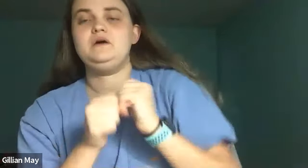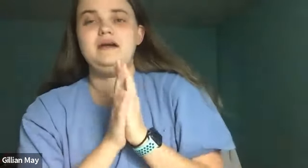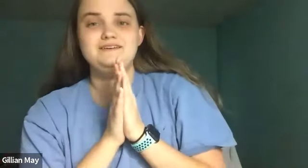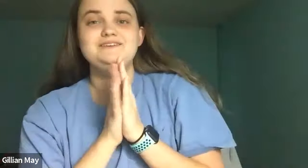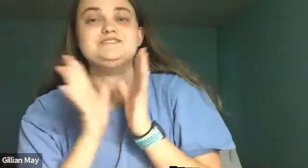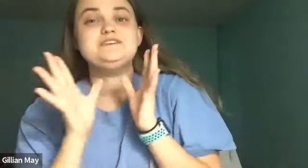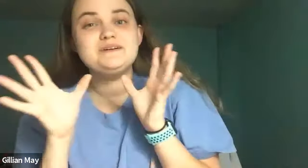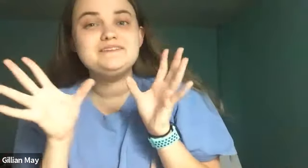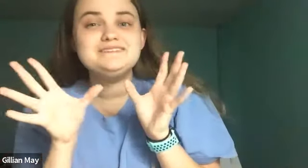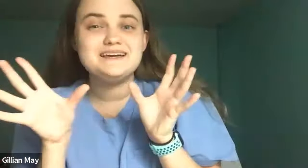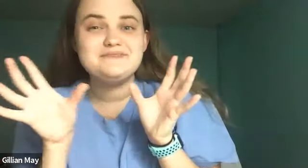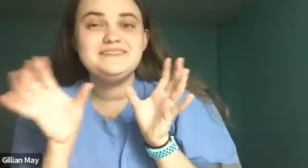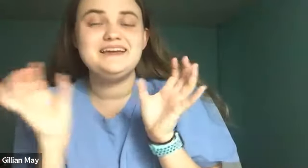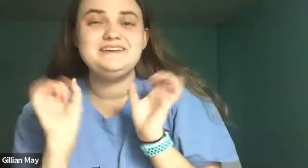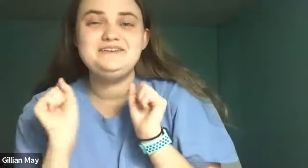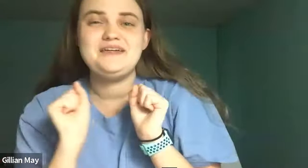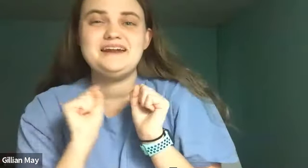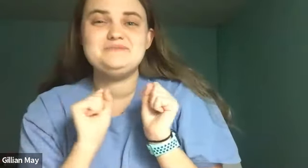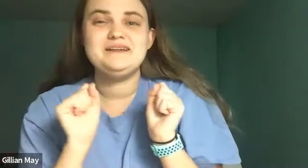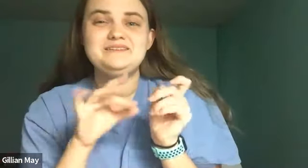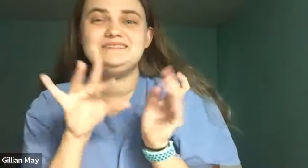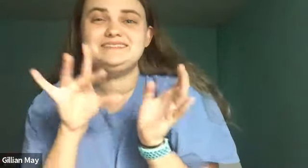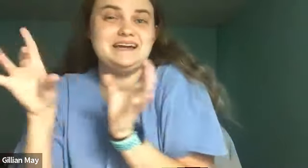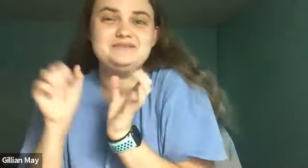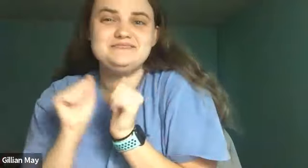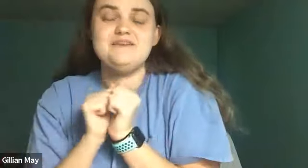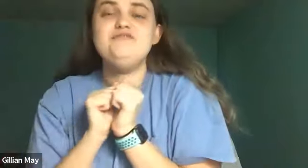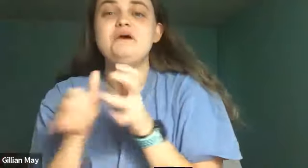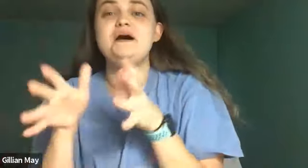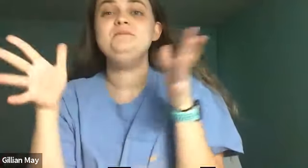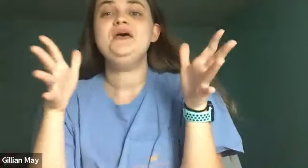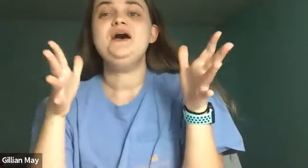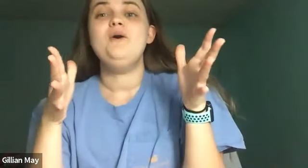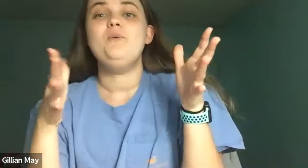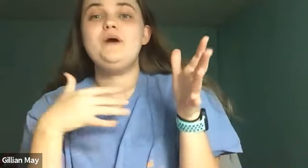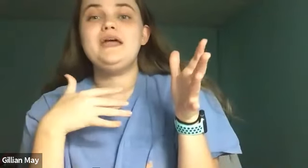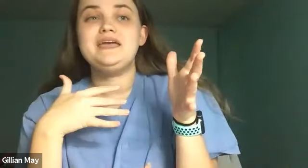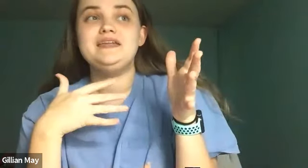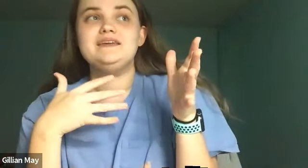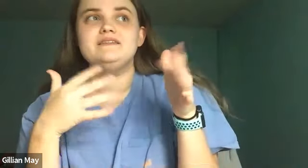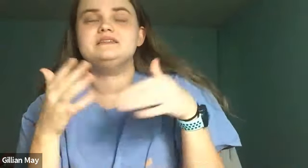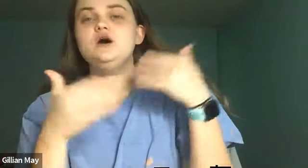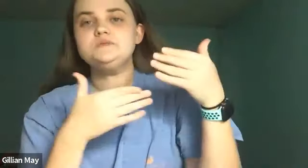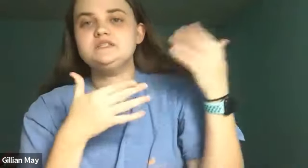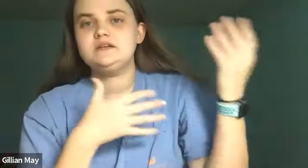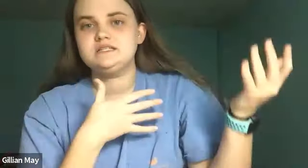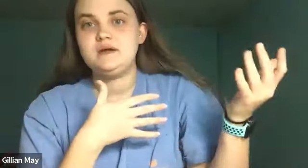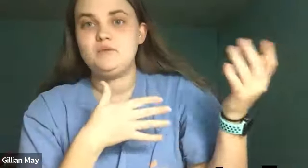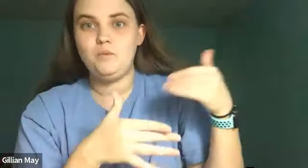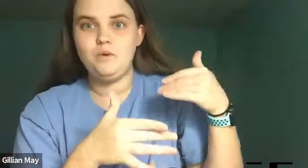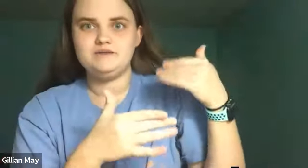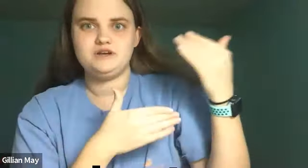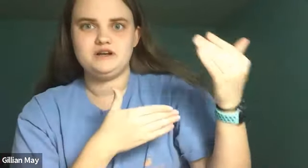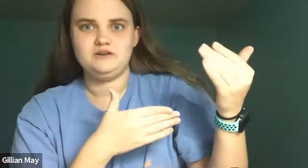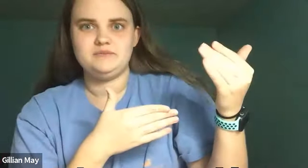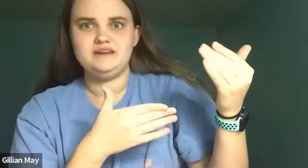Okay, so here's my little segment, like, that I do my little side notes of, but when this helps to explain what we're going to learn about